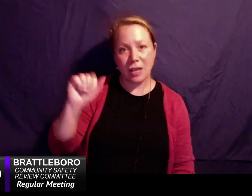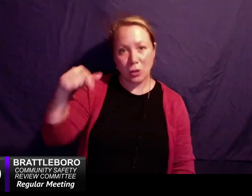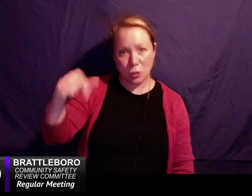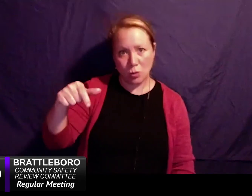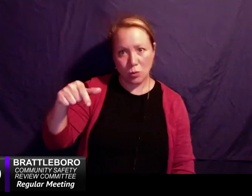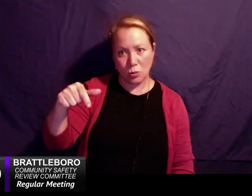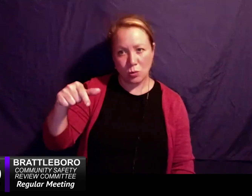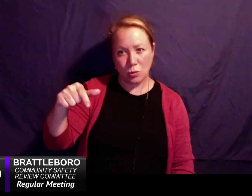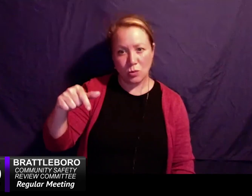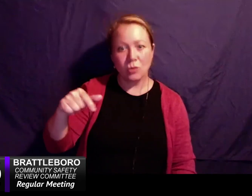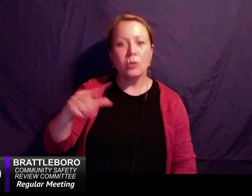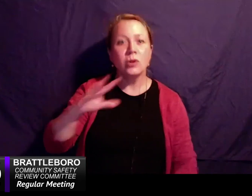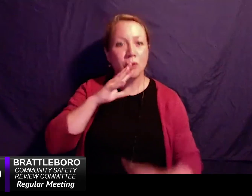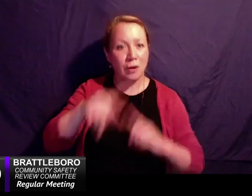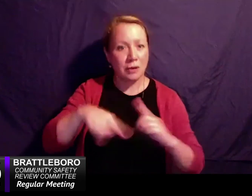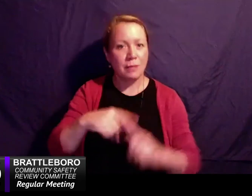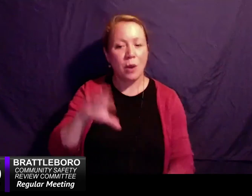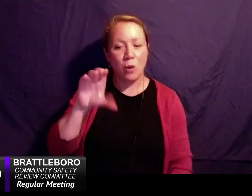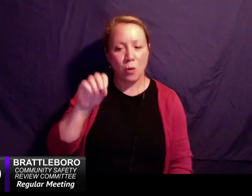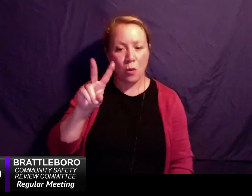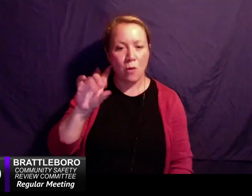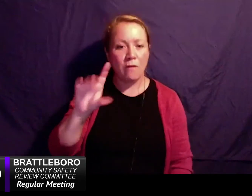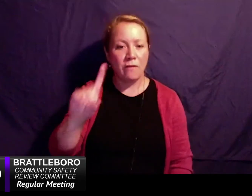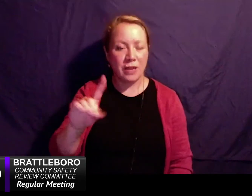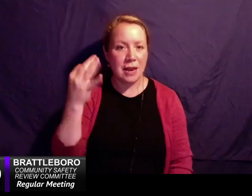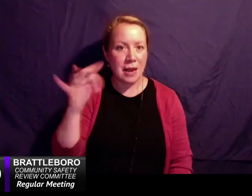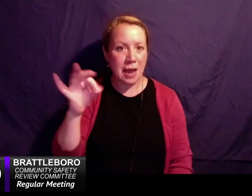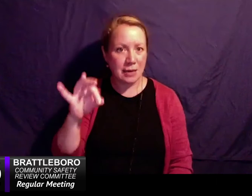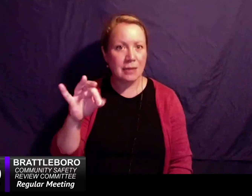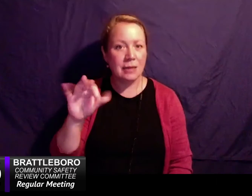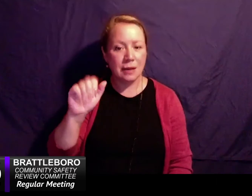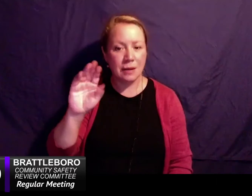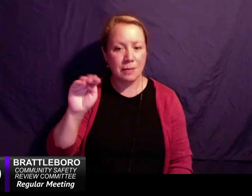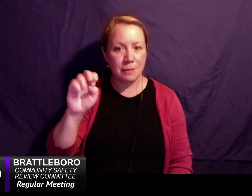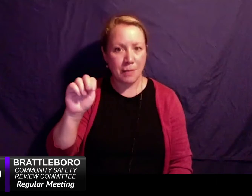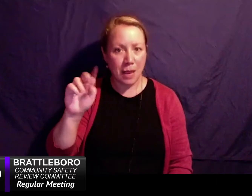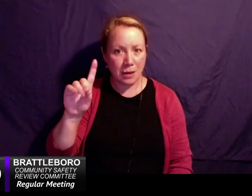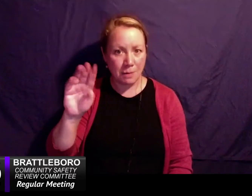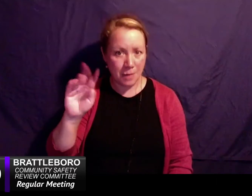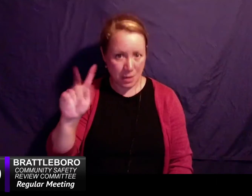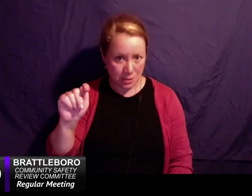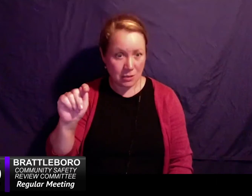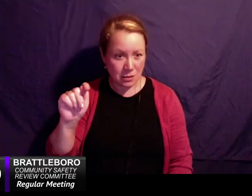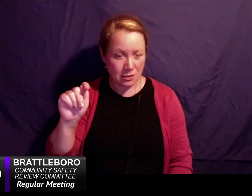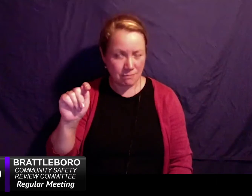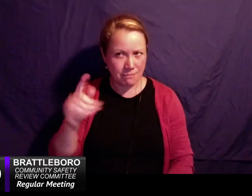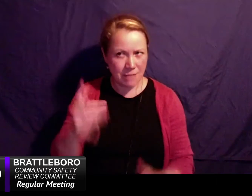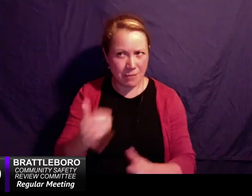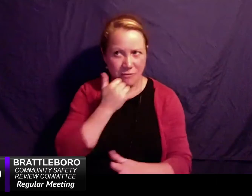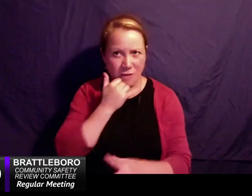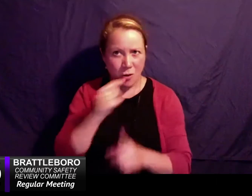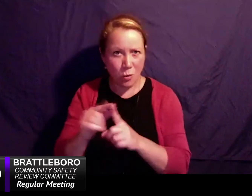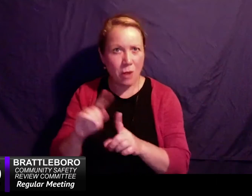attachments is the COVID-19 amendments, or that might not be the right word, but